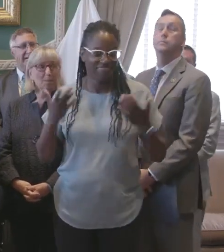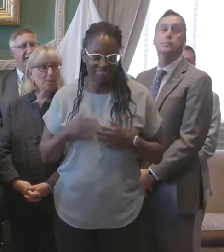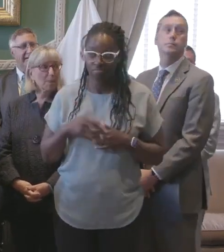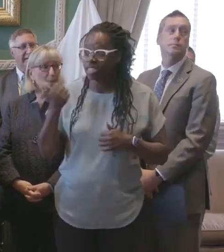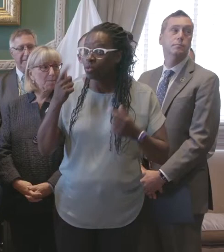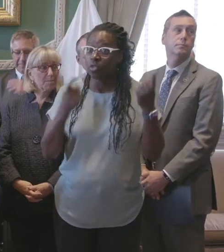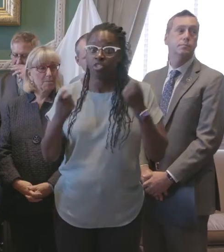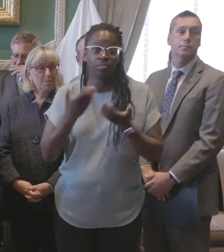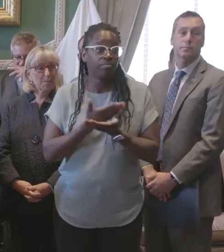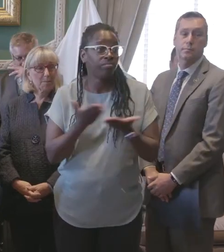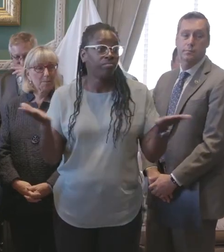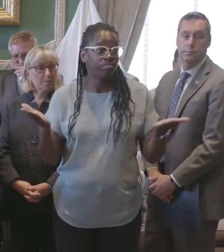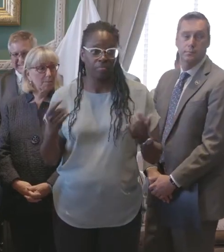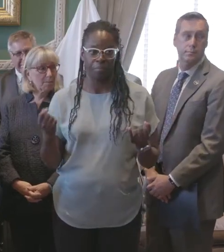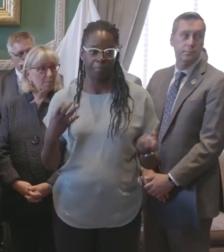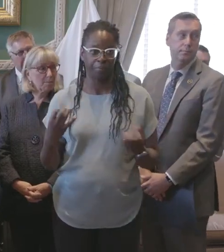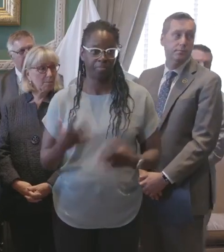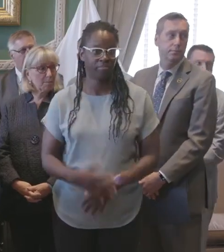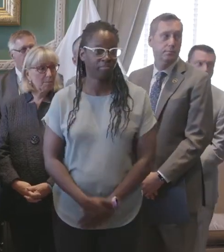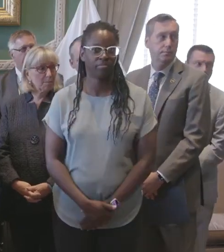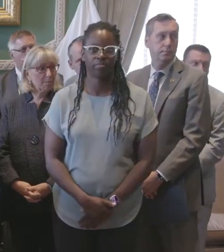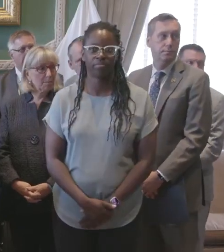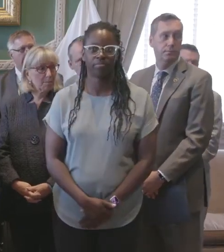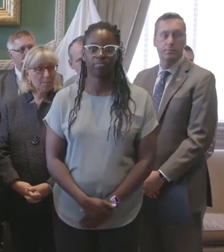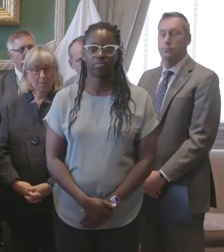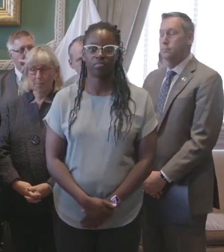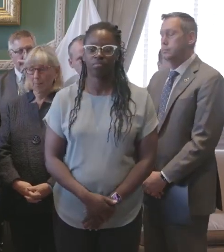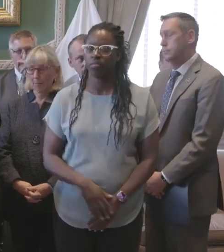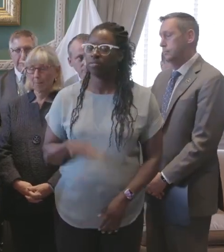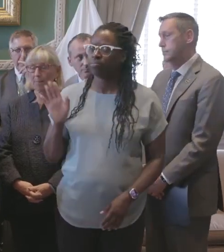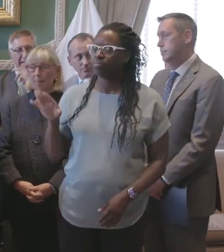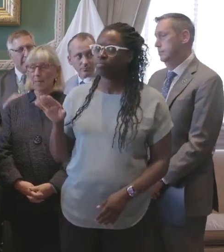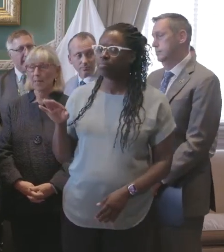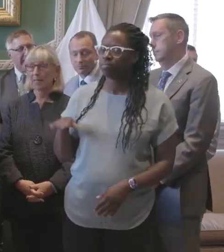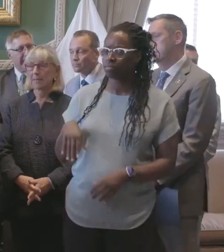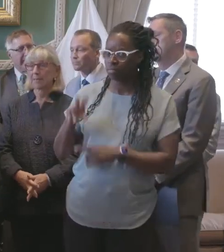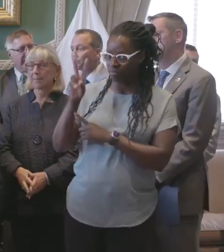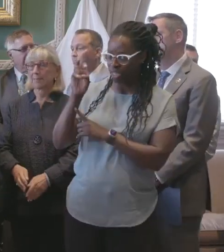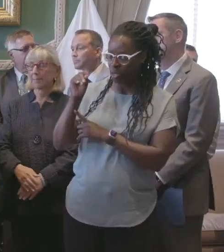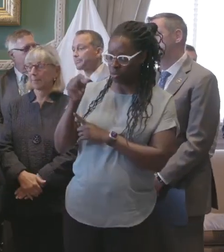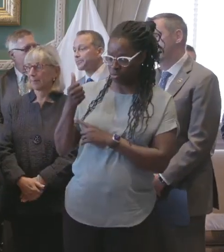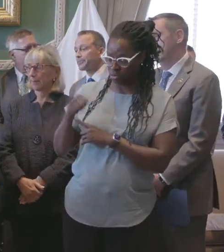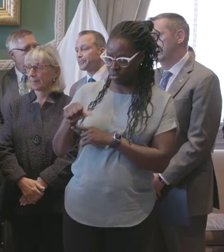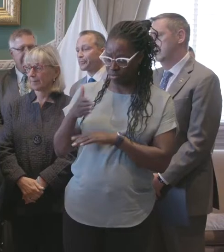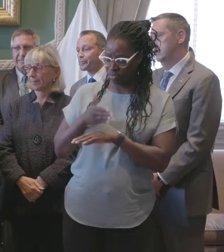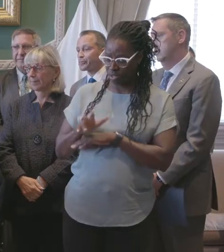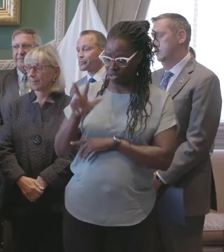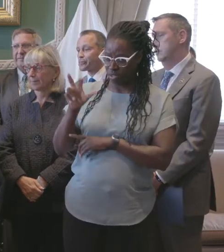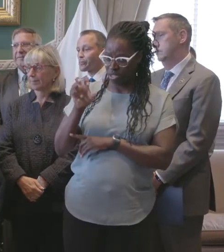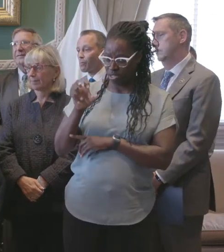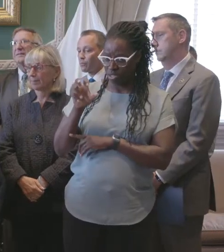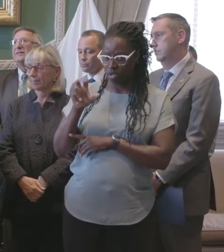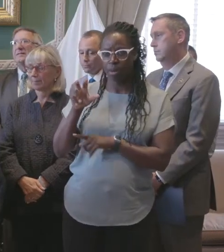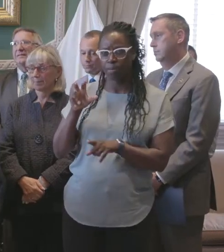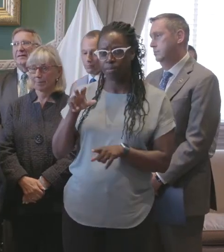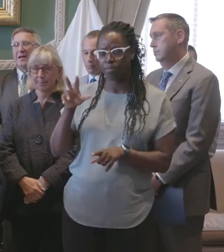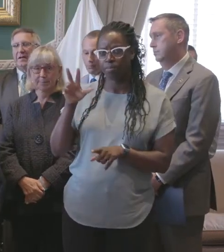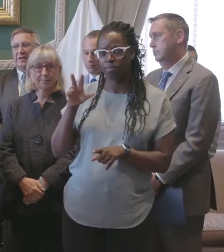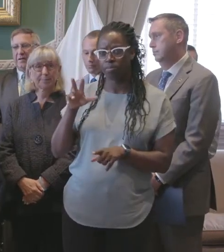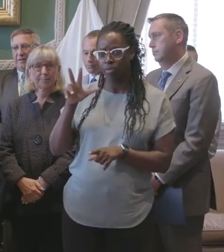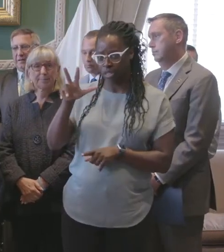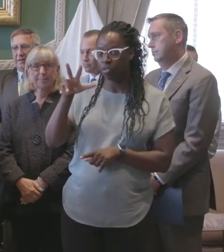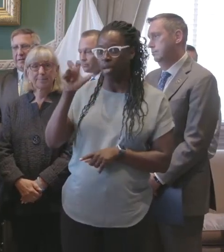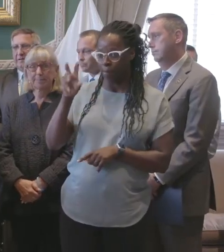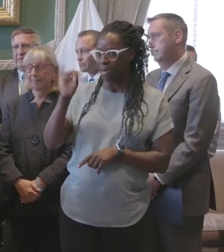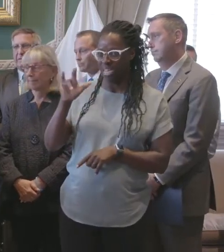Senator, you need about a little more than $300 million. Can you say why you chose that amount and which particular